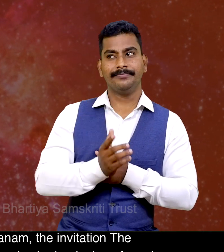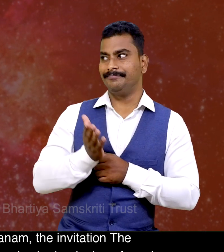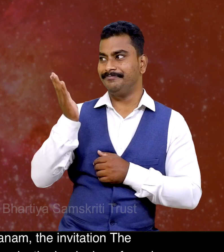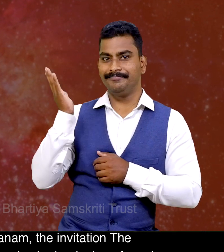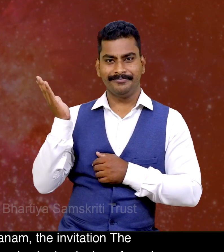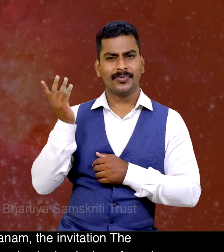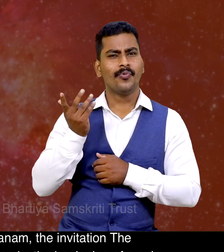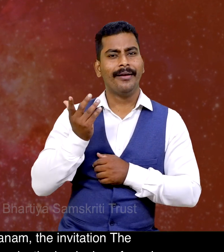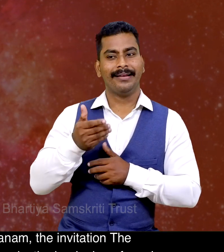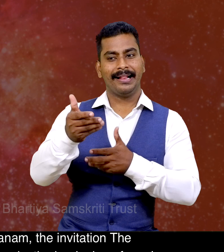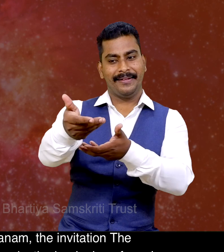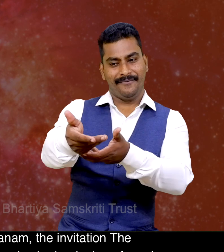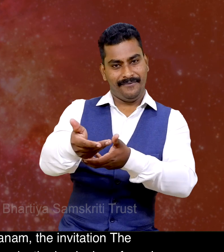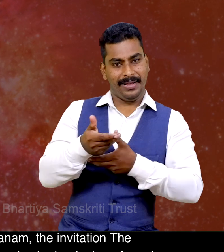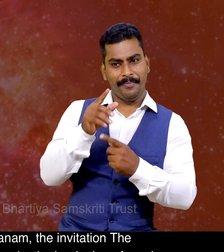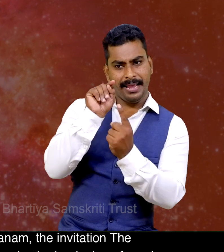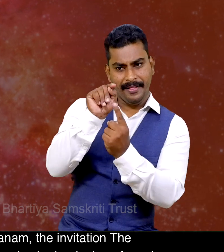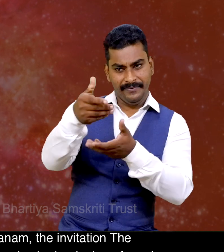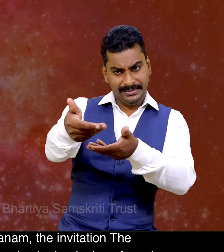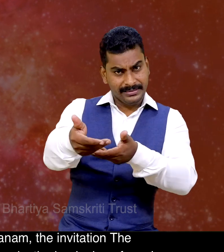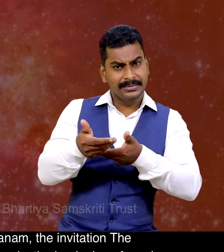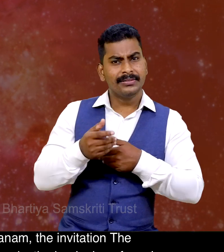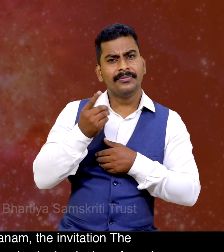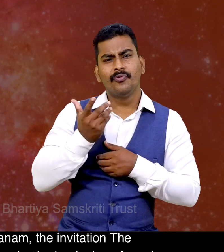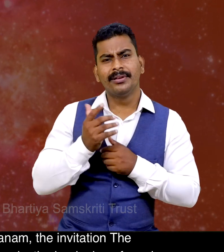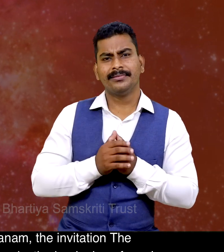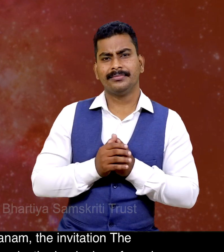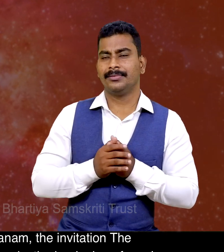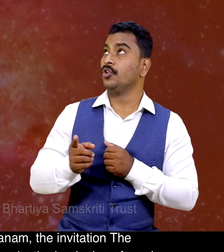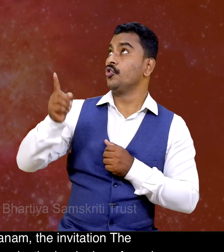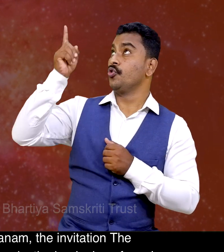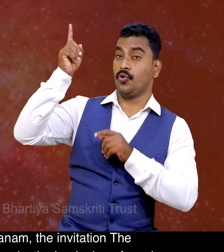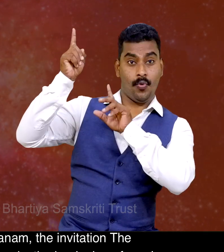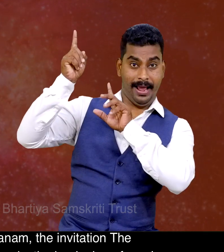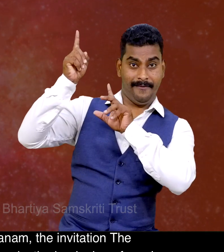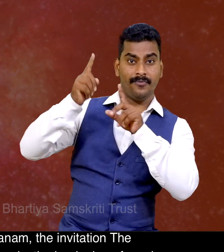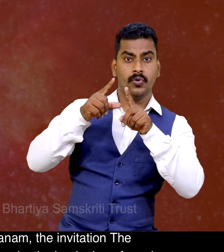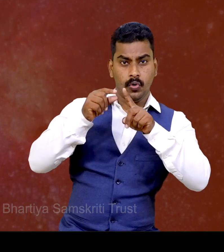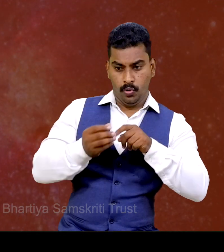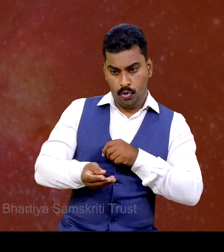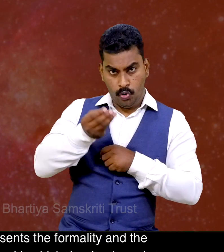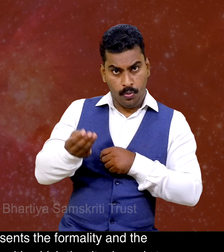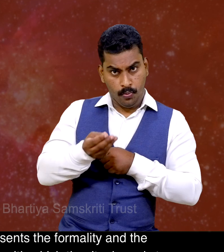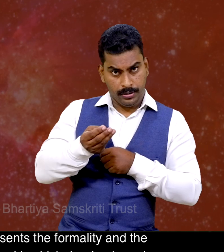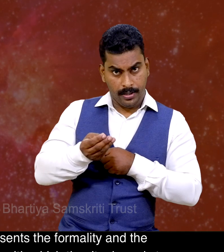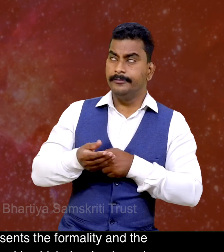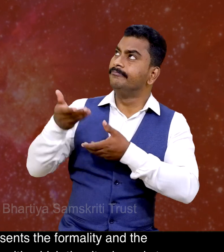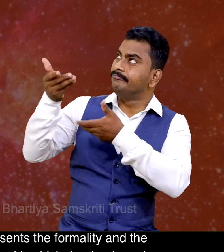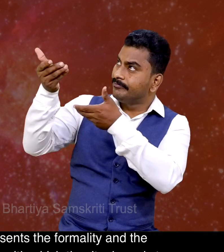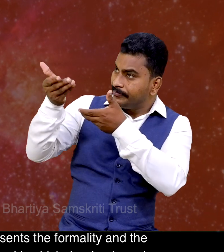Ahvanam, the invitation. The invitation marks the beginning of a puja. It represents the